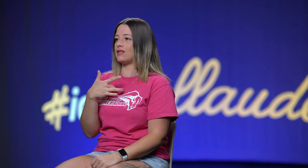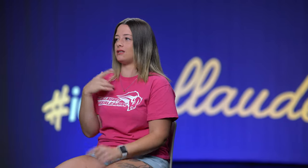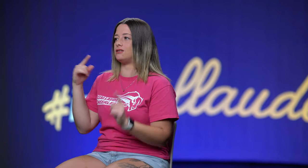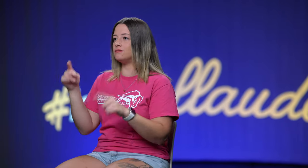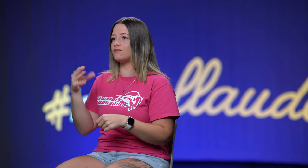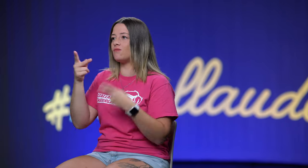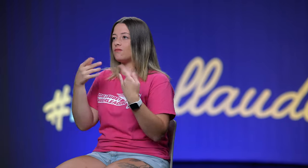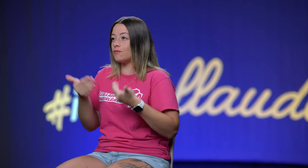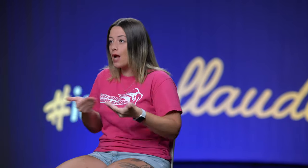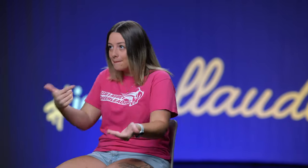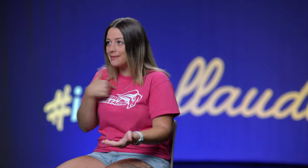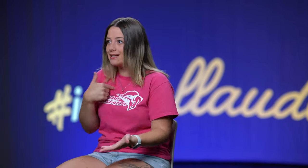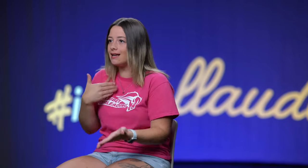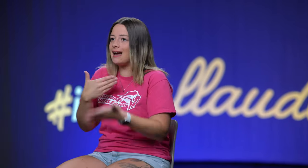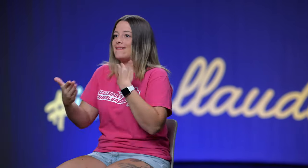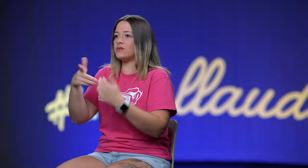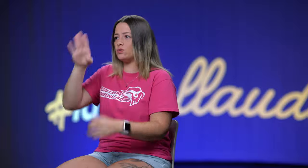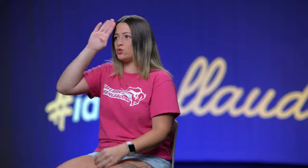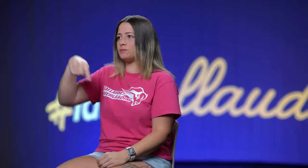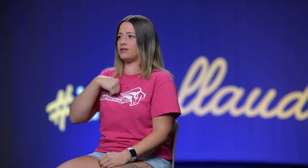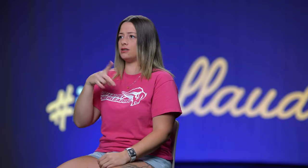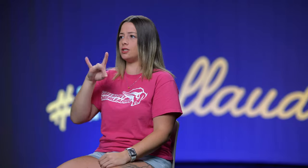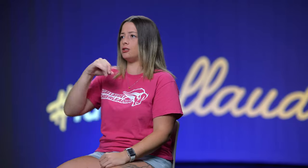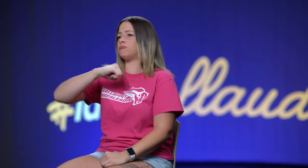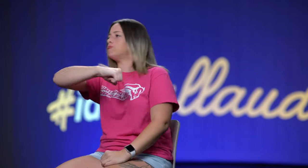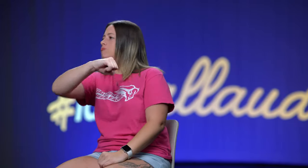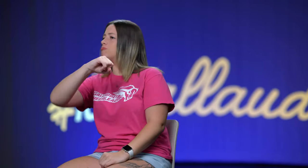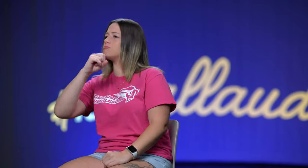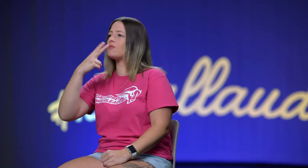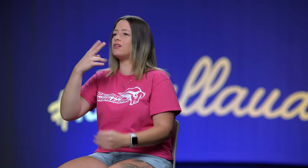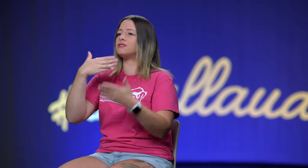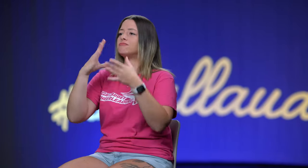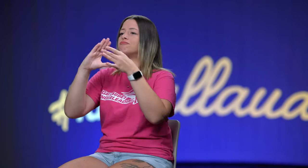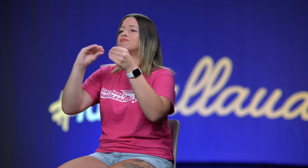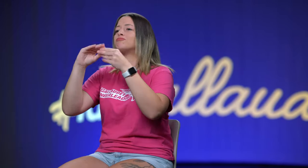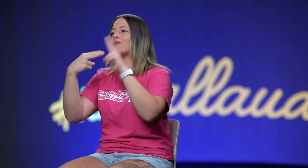that I came and that people welcomed me, even knowing I'd been resistant to attend in the past.